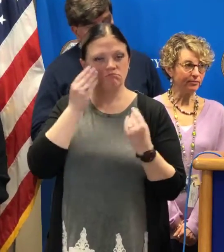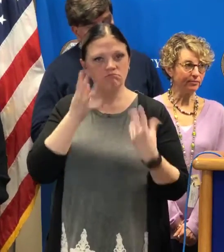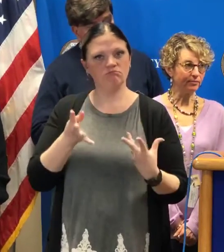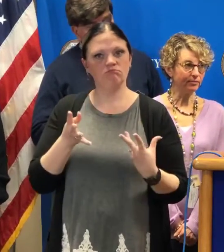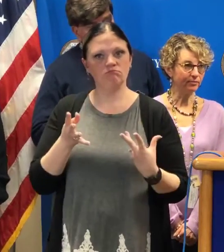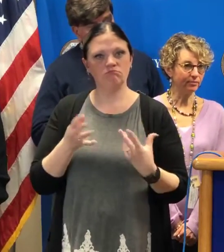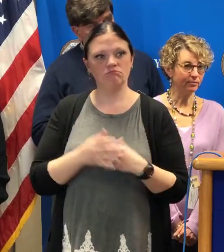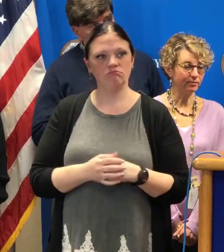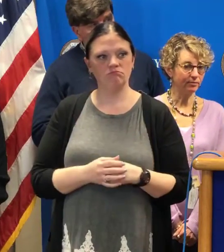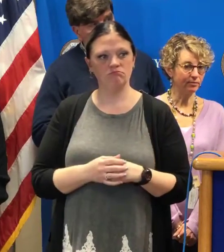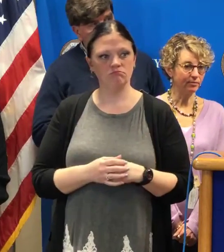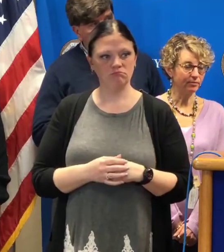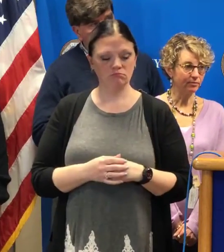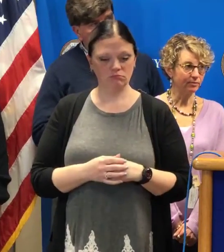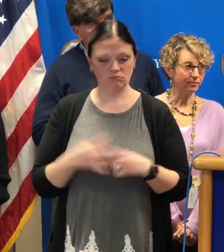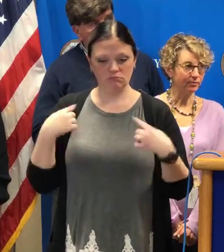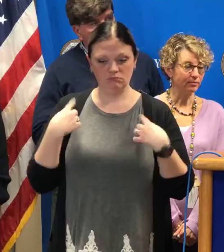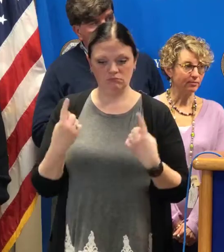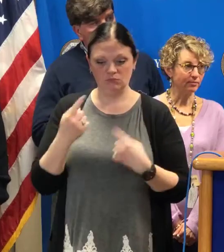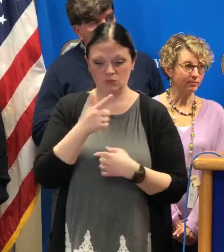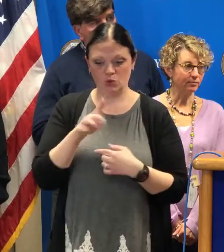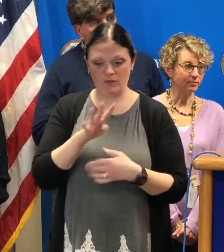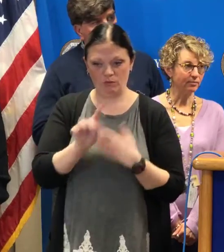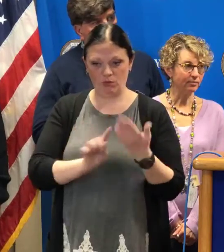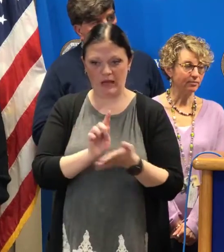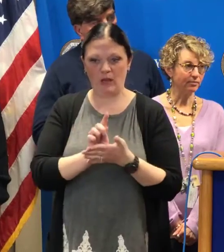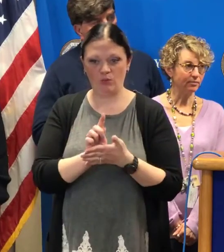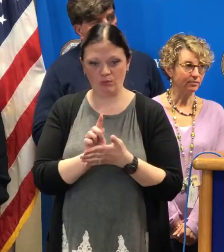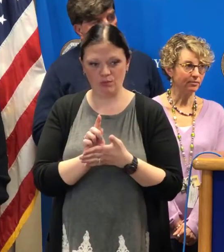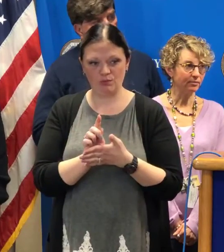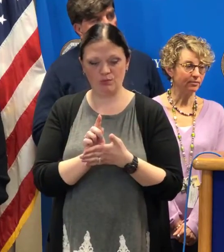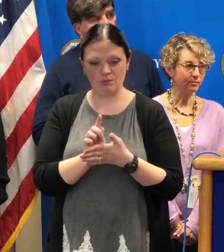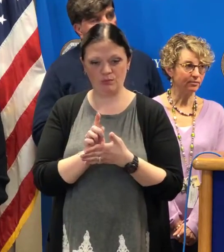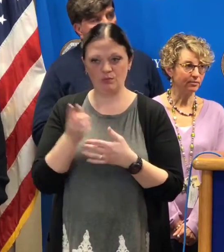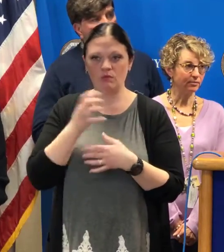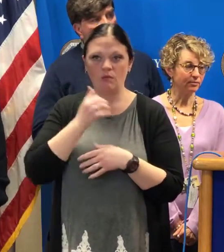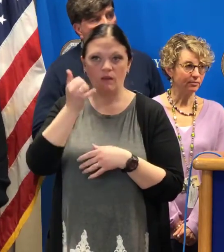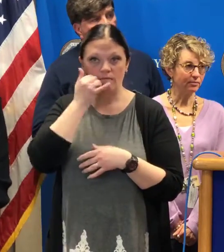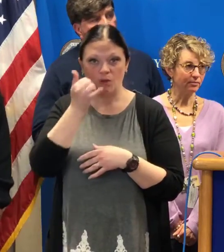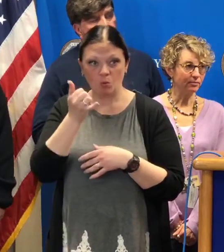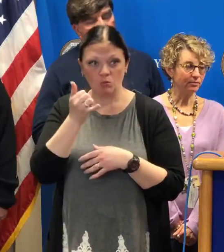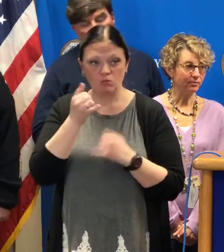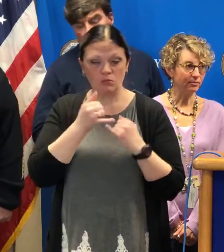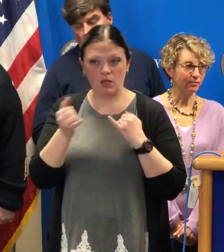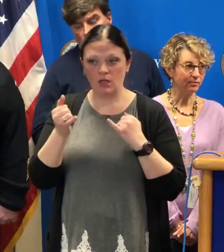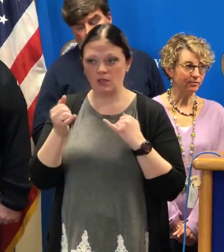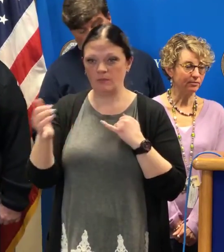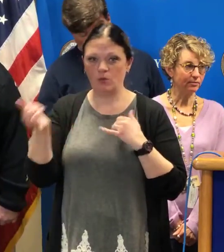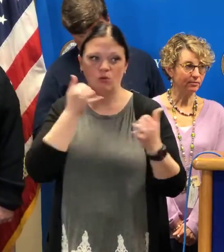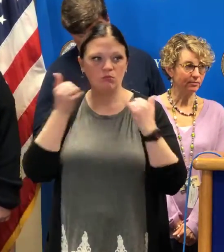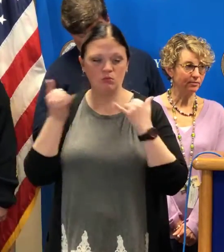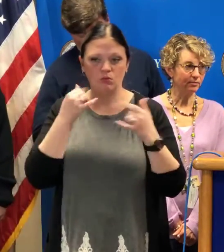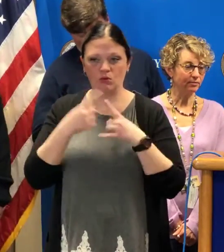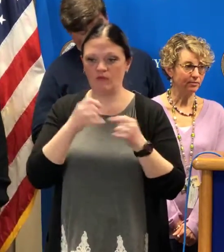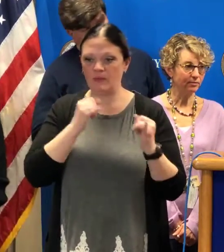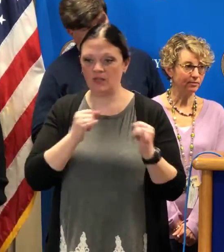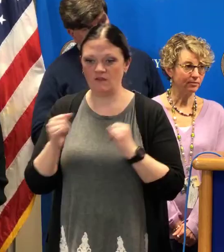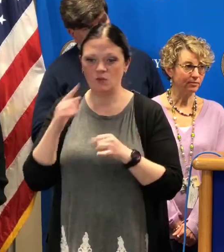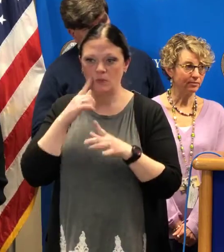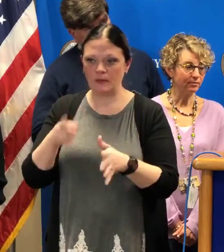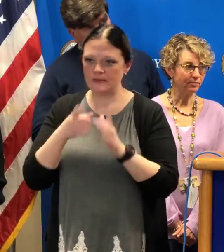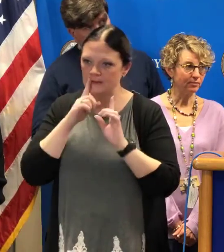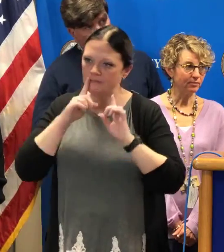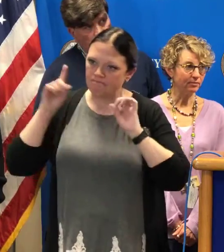In the last 24 hours, at least, our phone lines have been receiving calls from individuals demanding they be